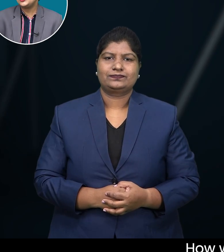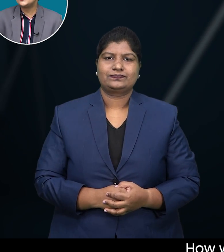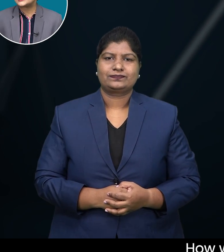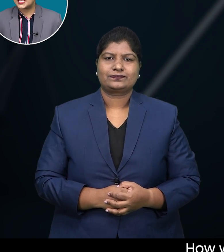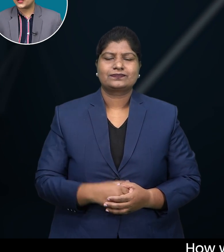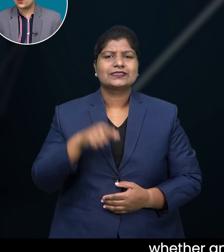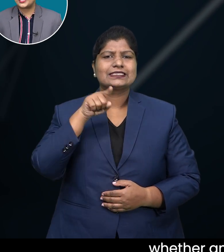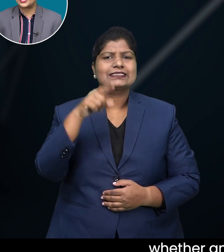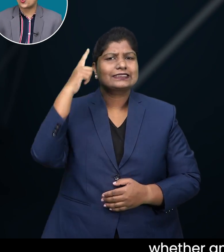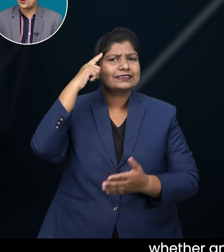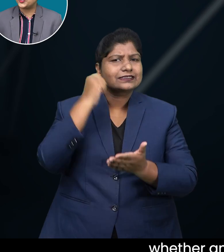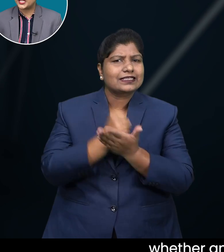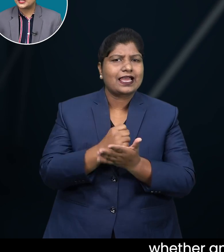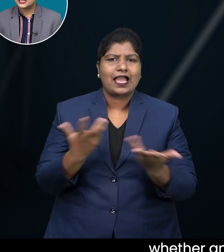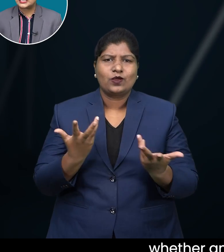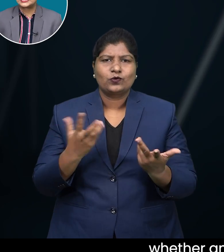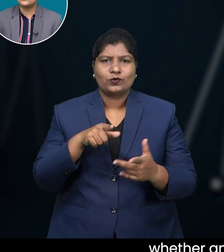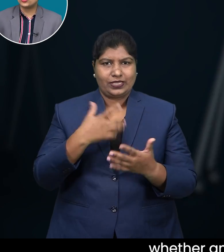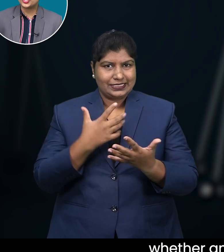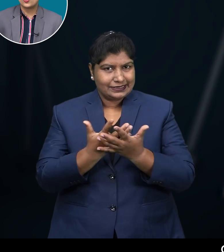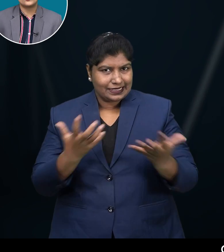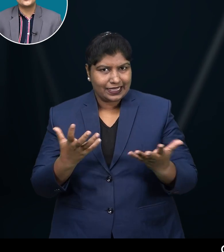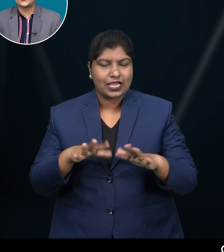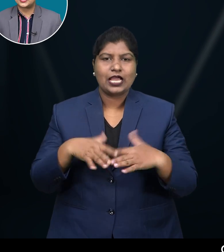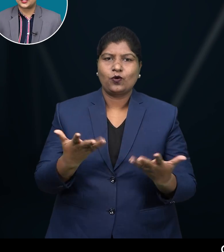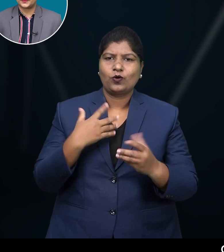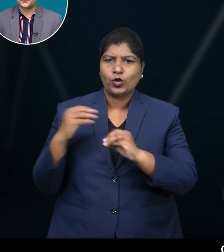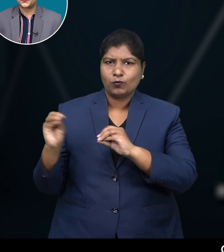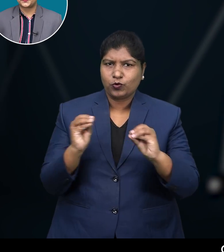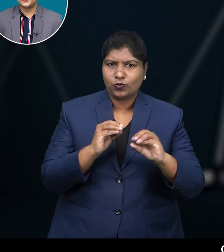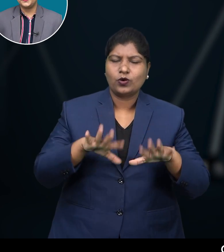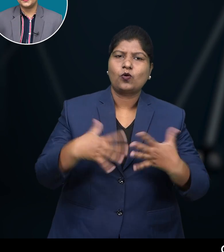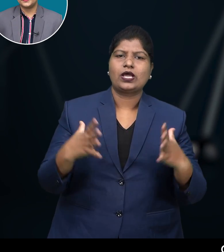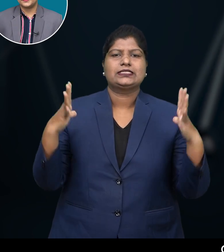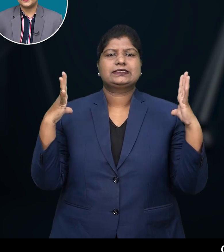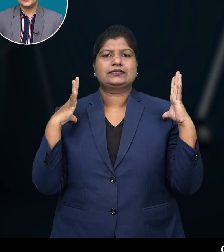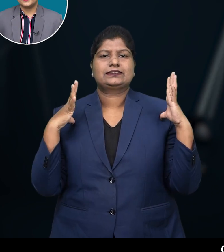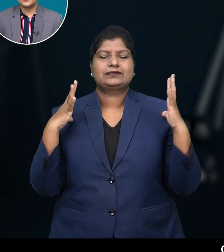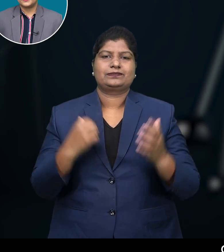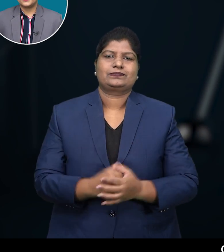How will you decide whether an object is in motion or at rest?